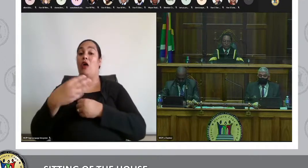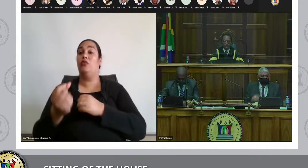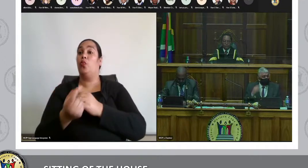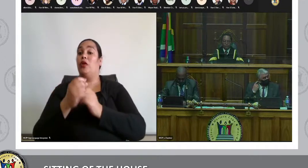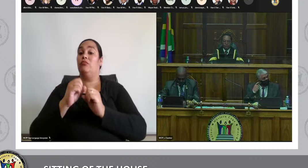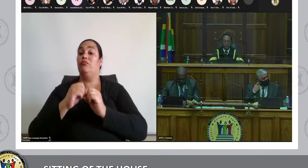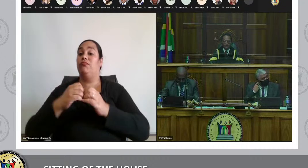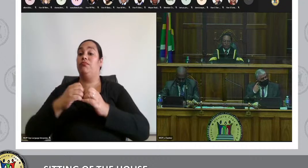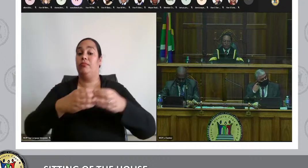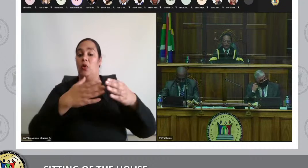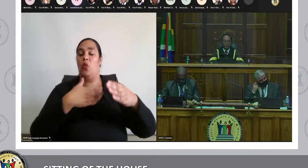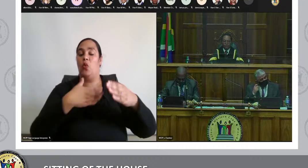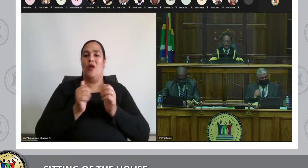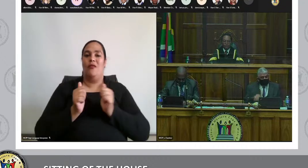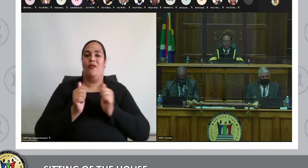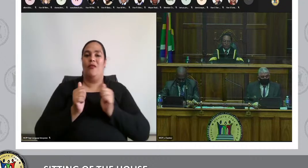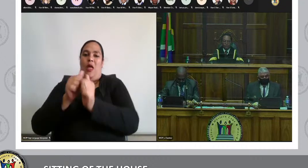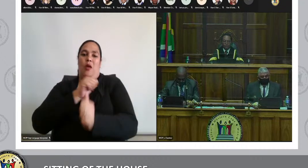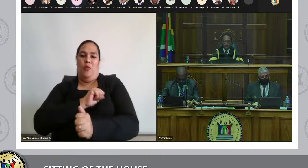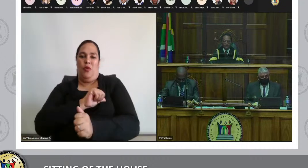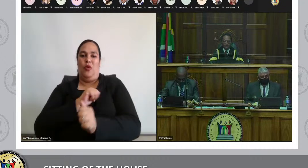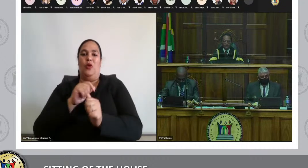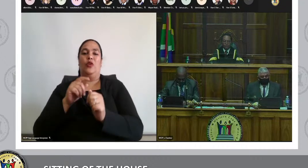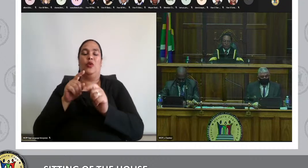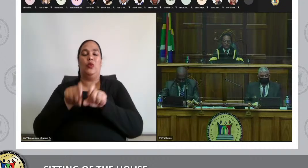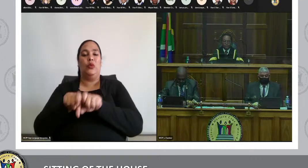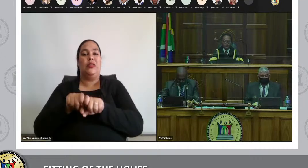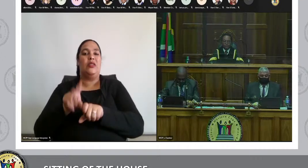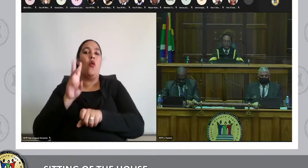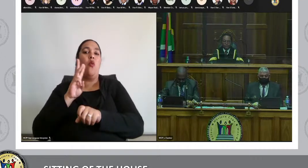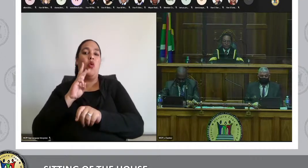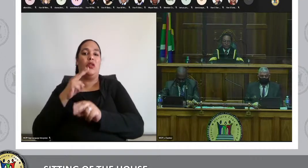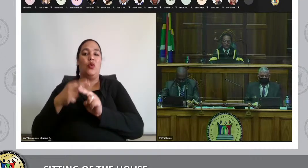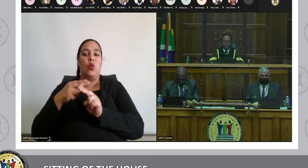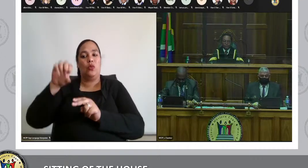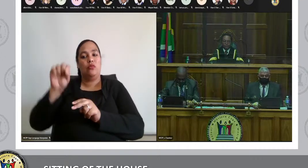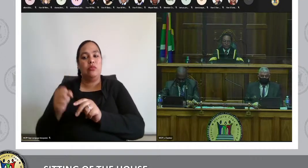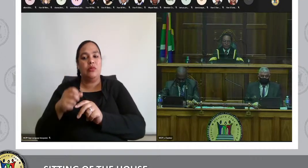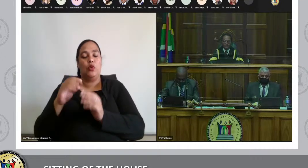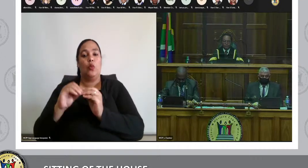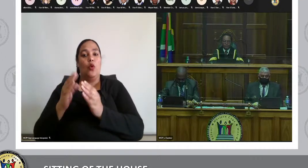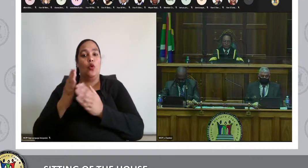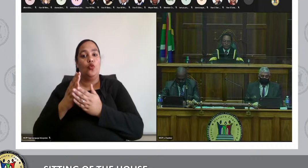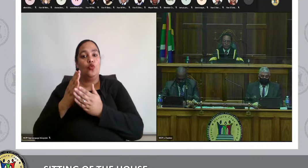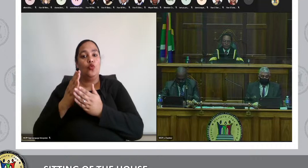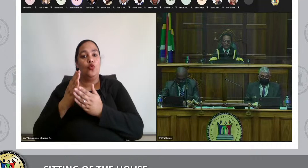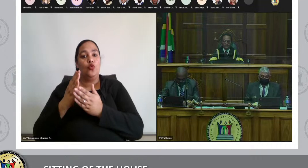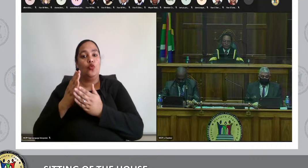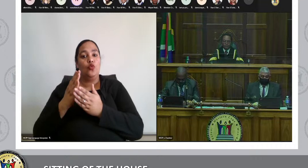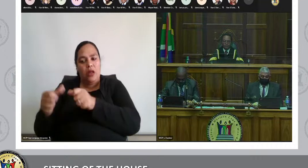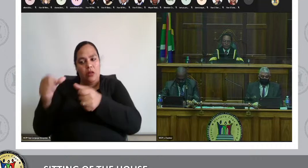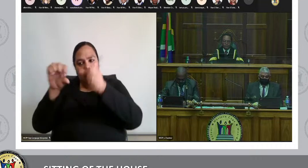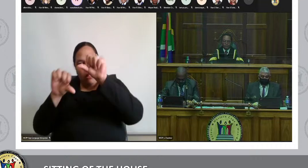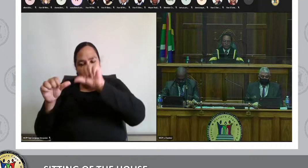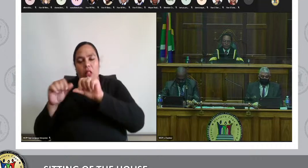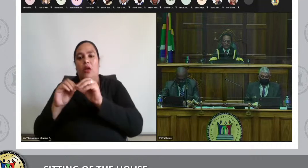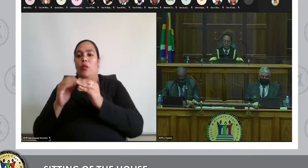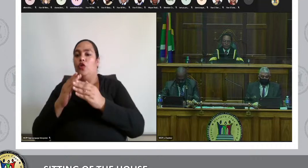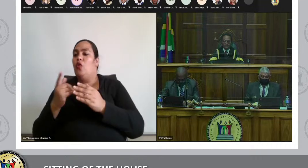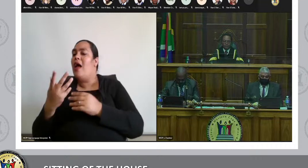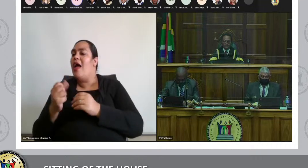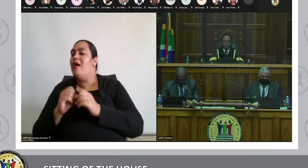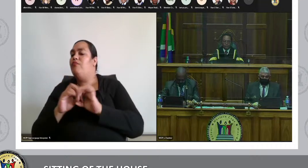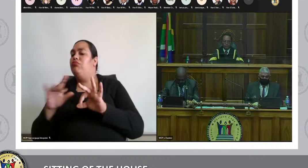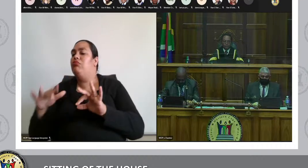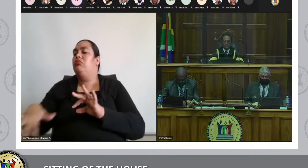with the municipality as well to test water wastage so that to ensure that we do know in advance if is there any outbreak in